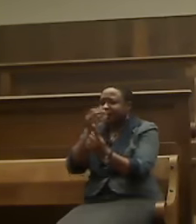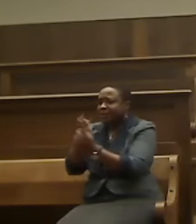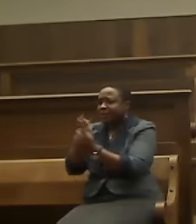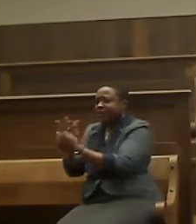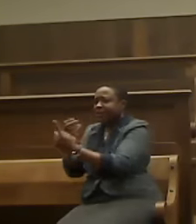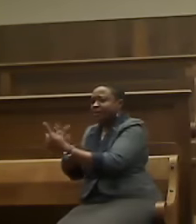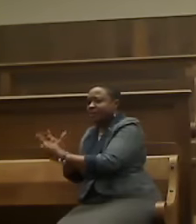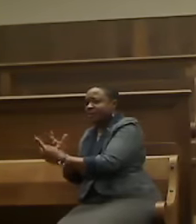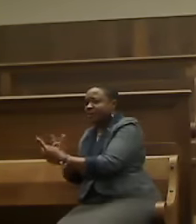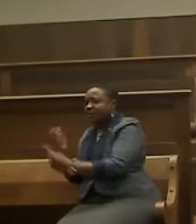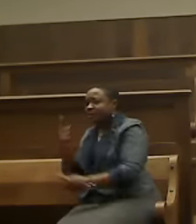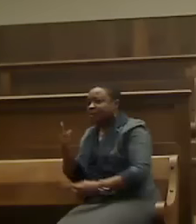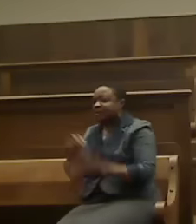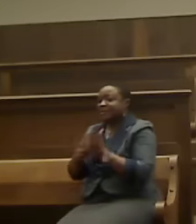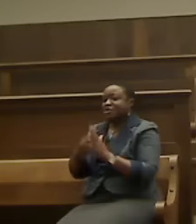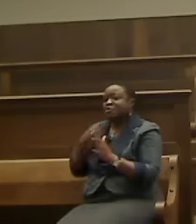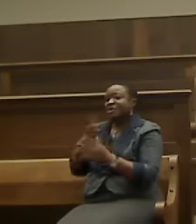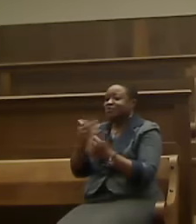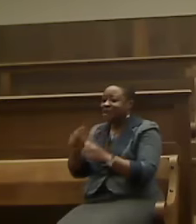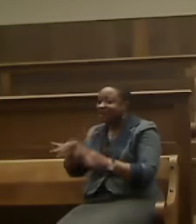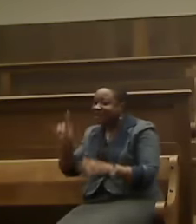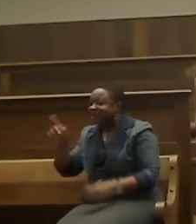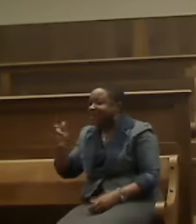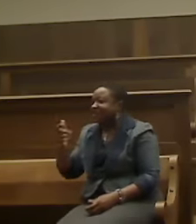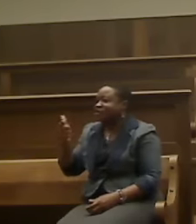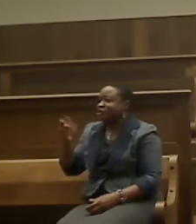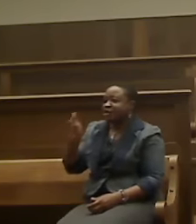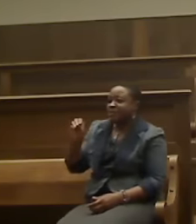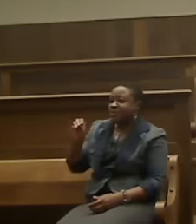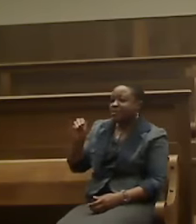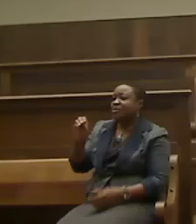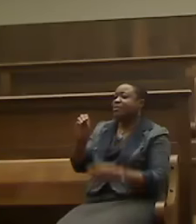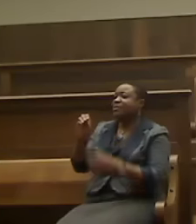the low-hanging non-GMO fruit. We go for